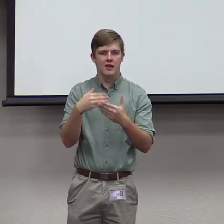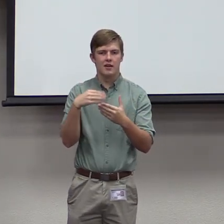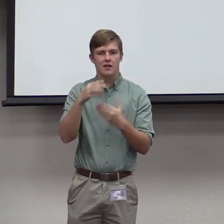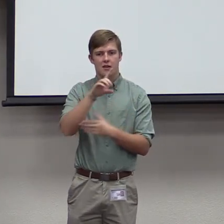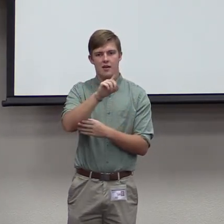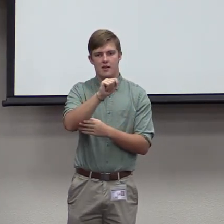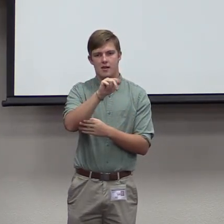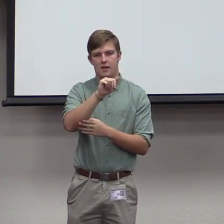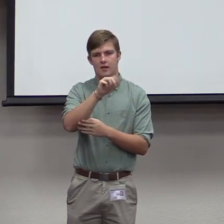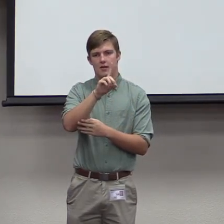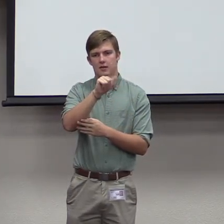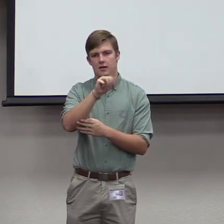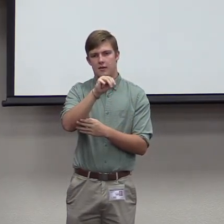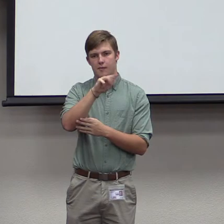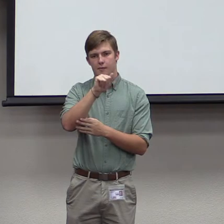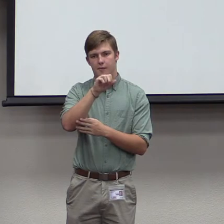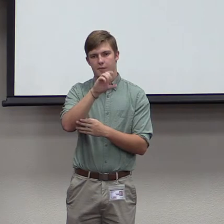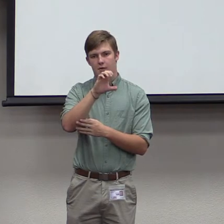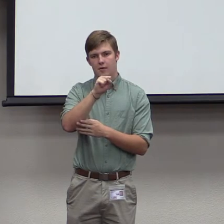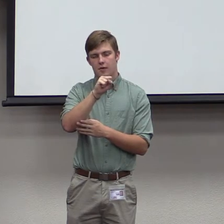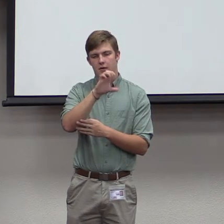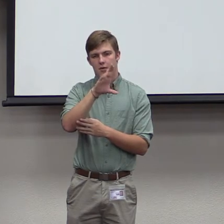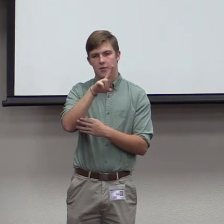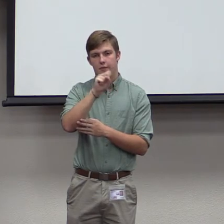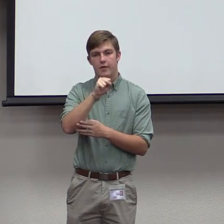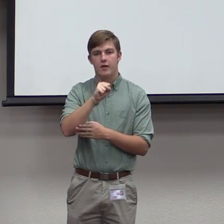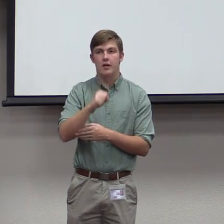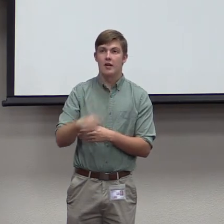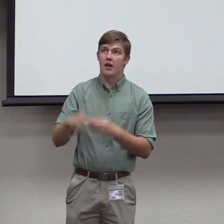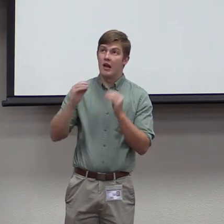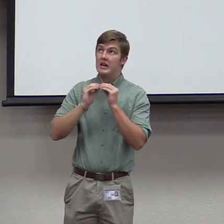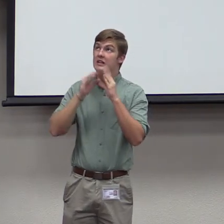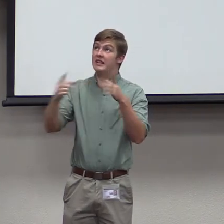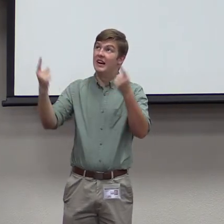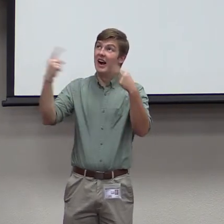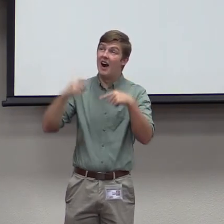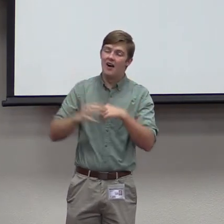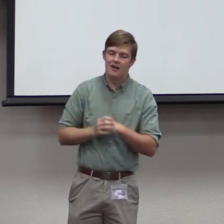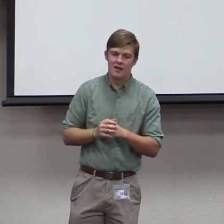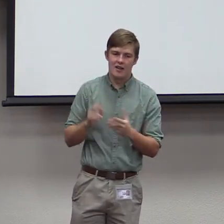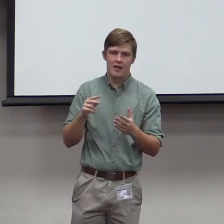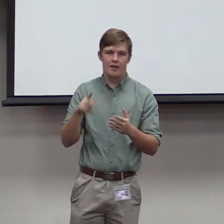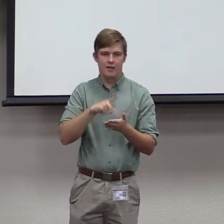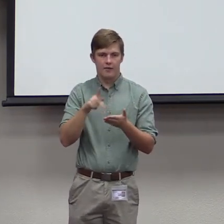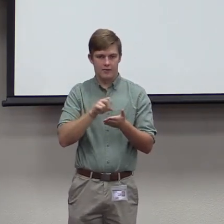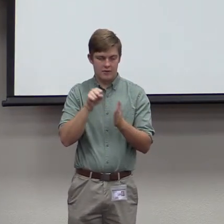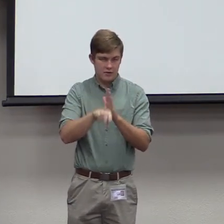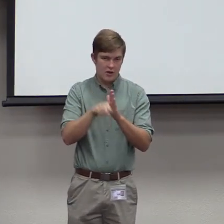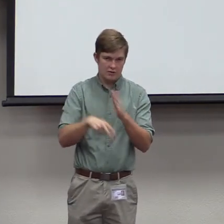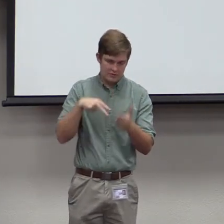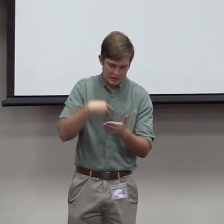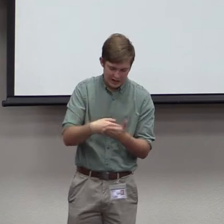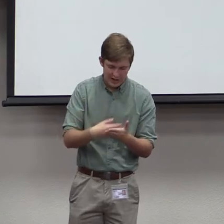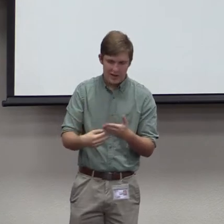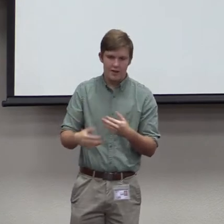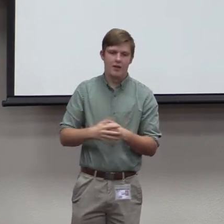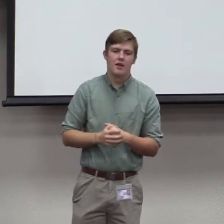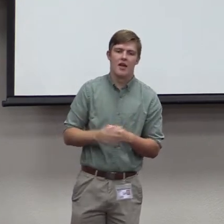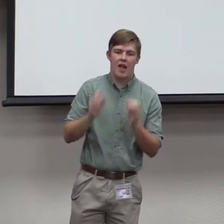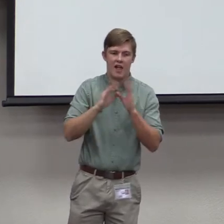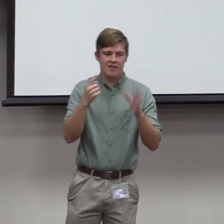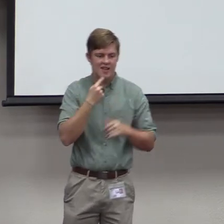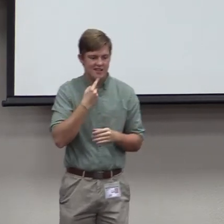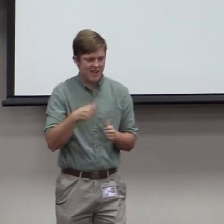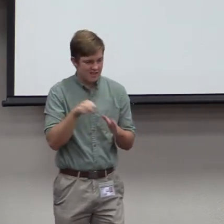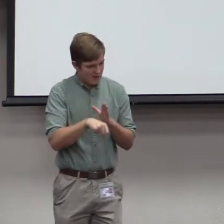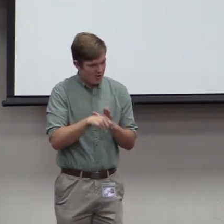a light from heaven shone around him, and falling to the ground, he heard a voice saying to him, "Saul, Saul, why are you persecuting me?" And he said, "Who are you,